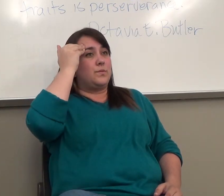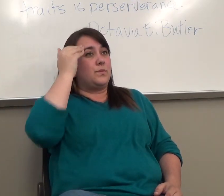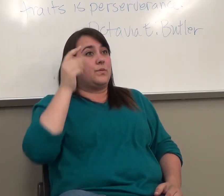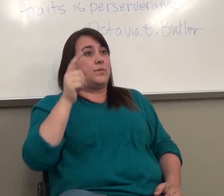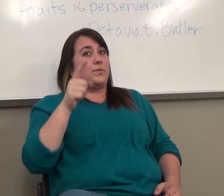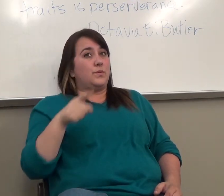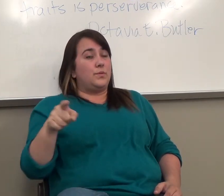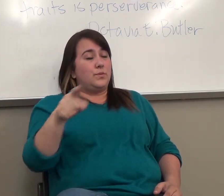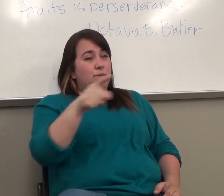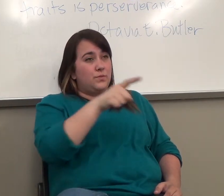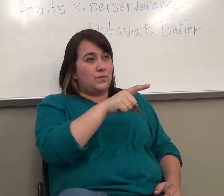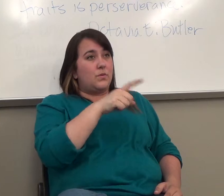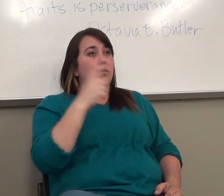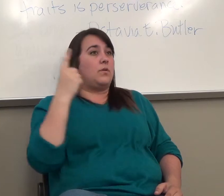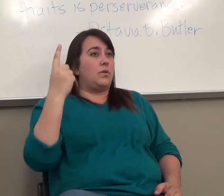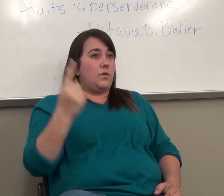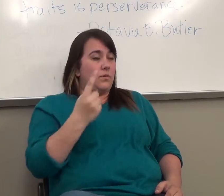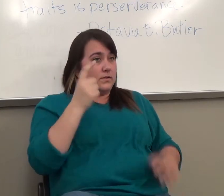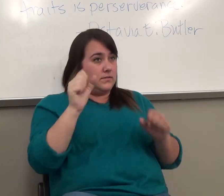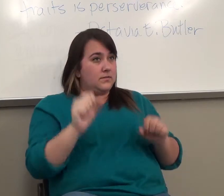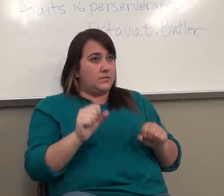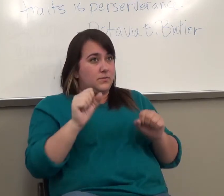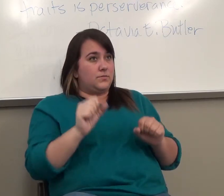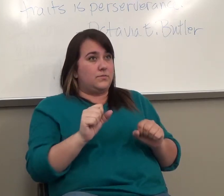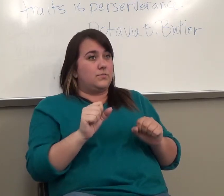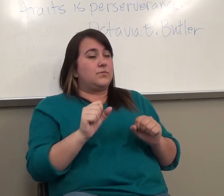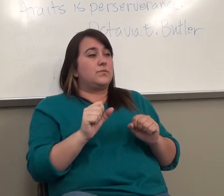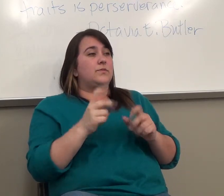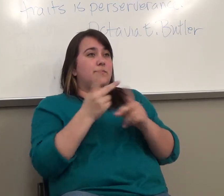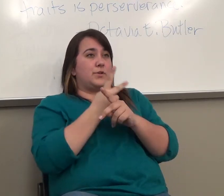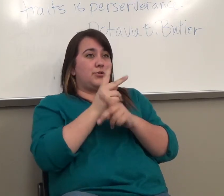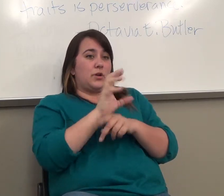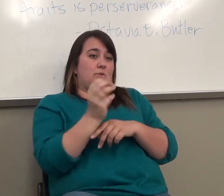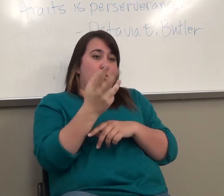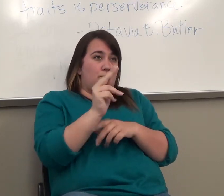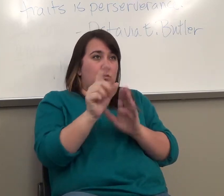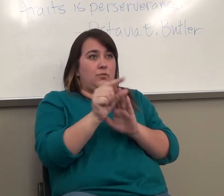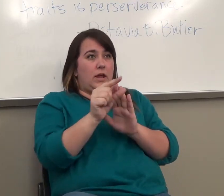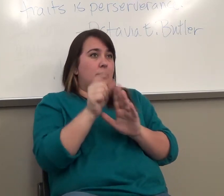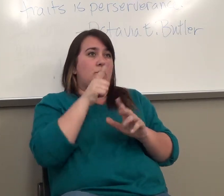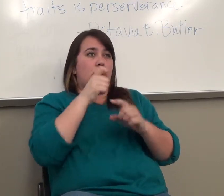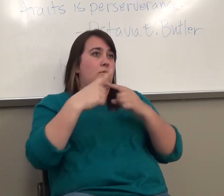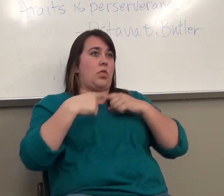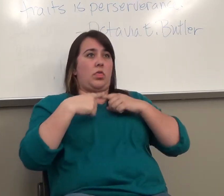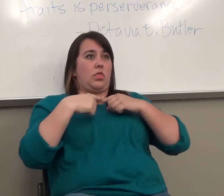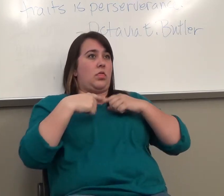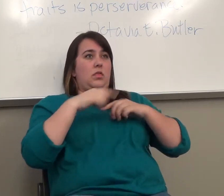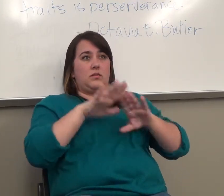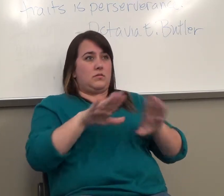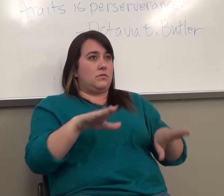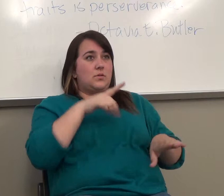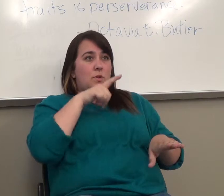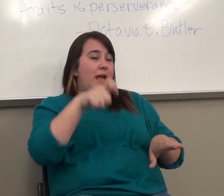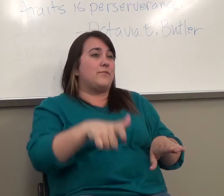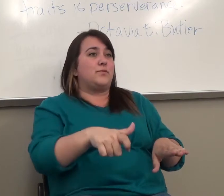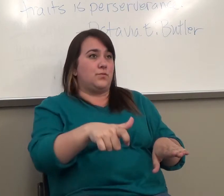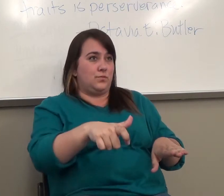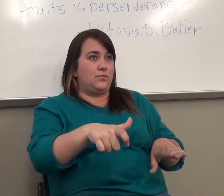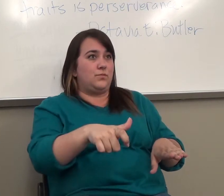always able to figure your own grade. People are always coming and asking me, what are you